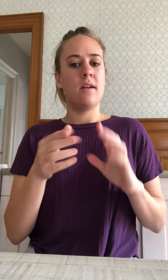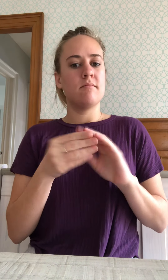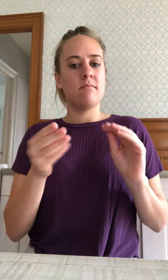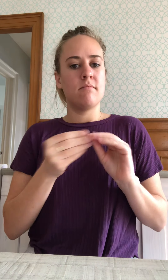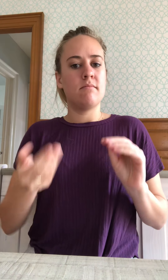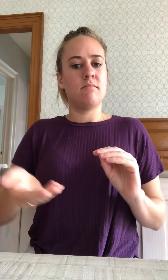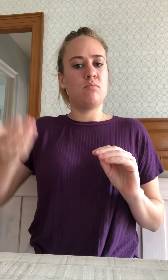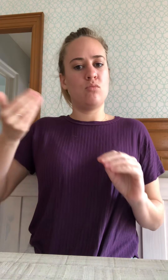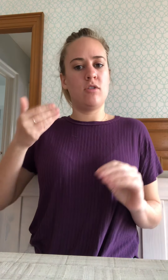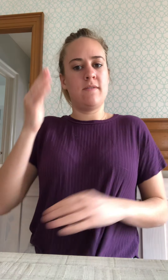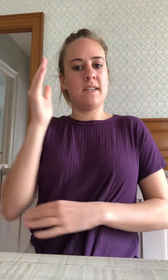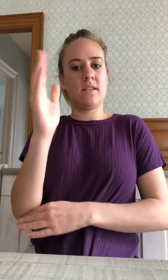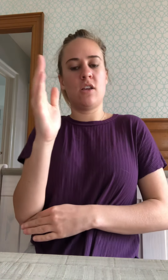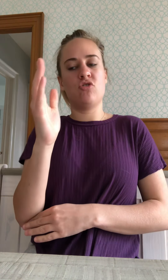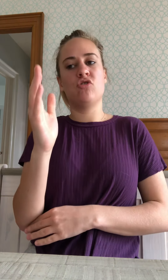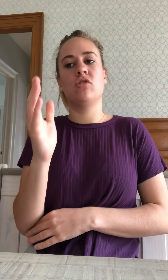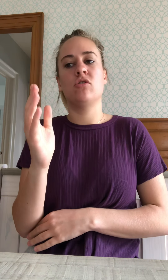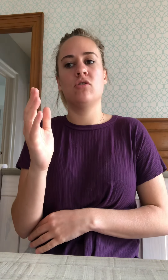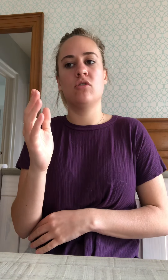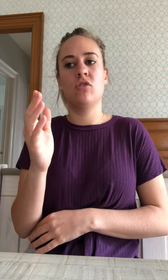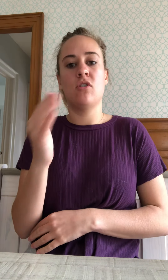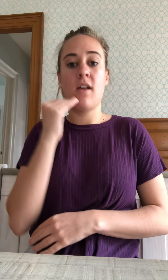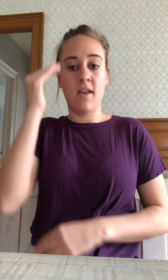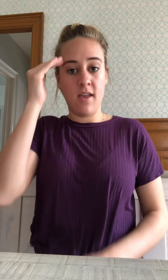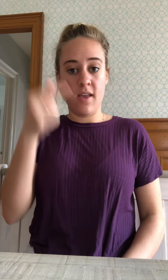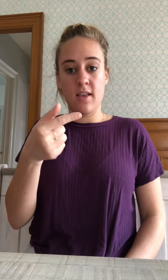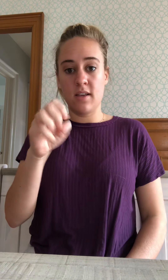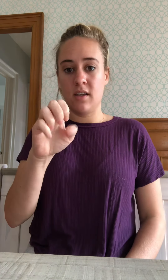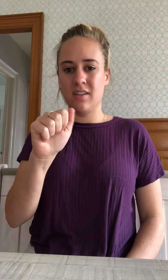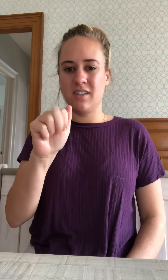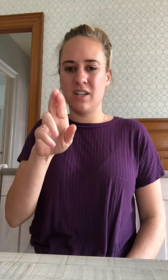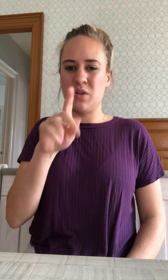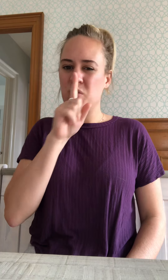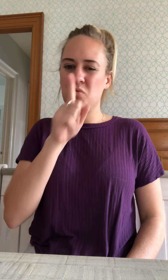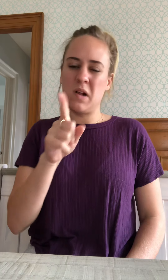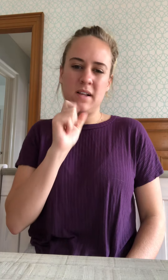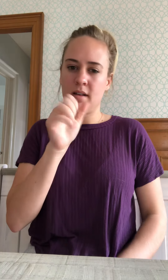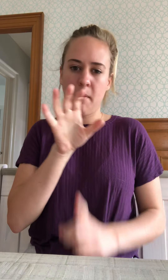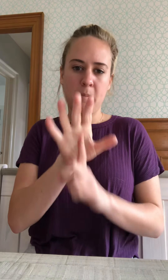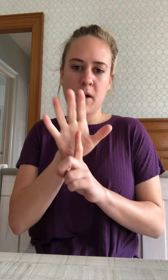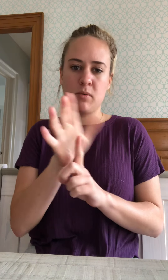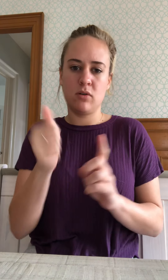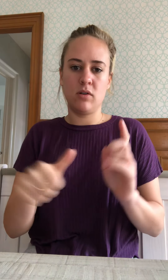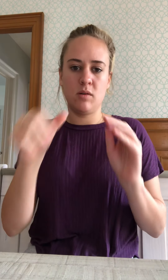lecture, headgears aren't used as much today as they were in the past.